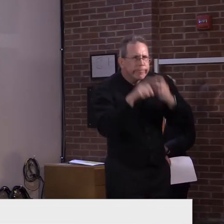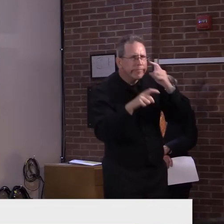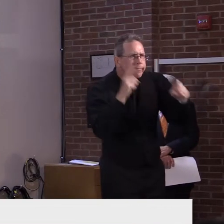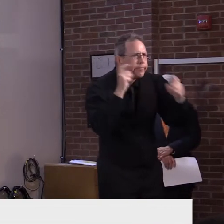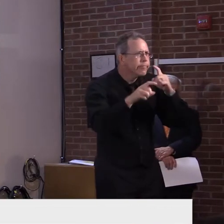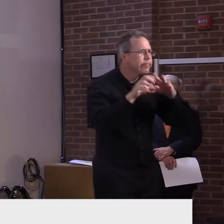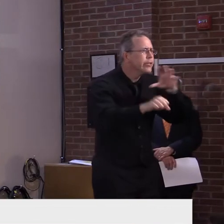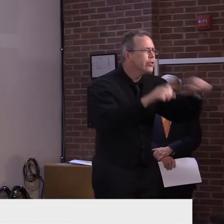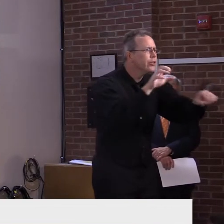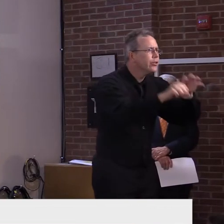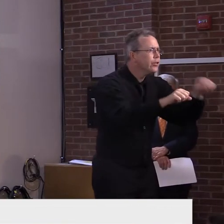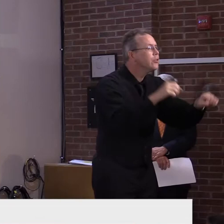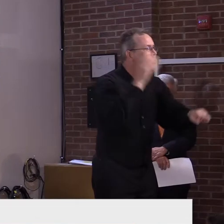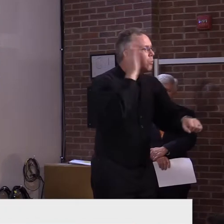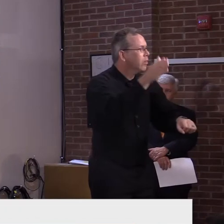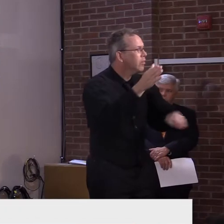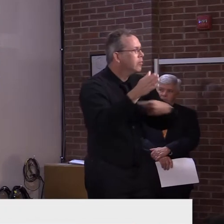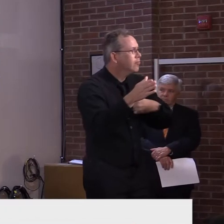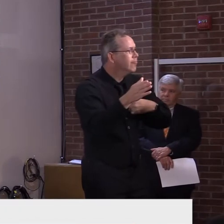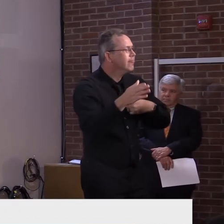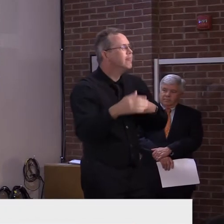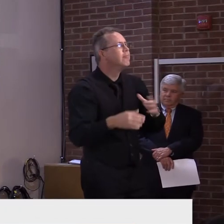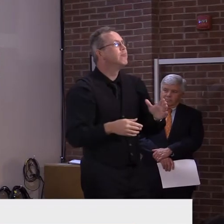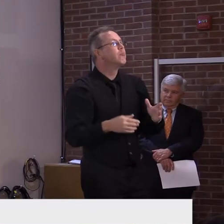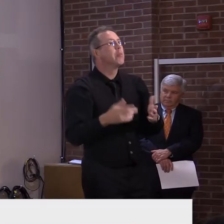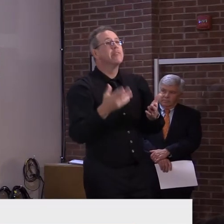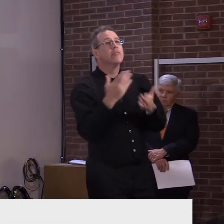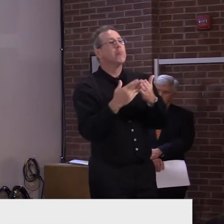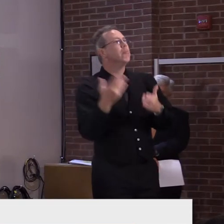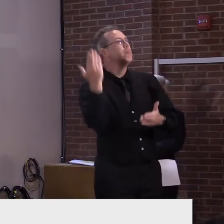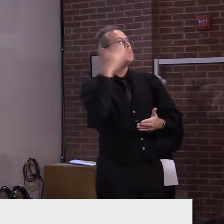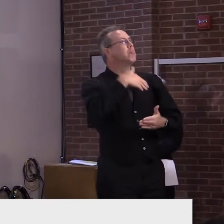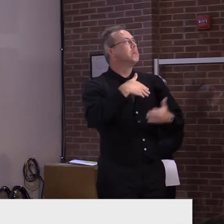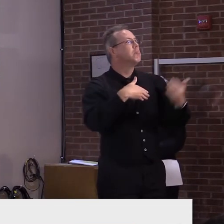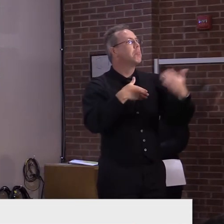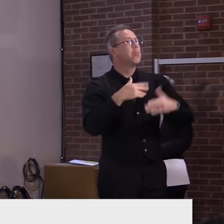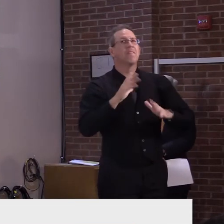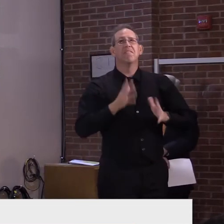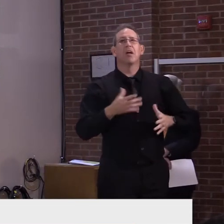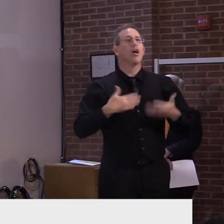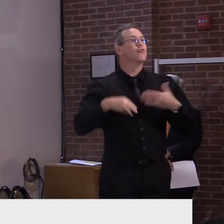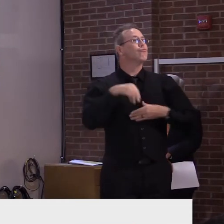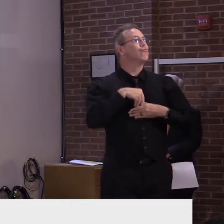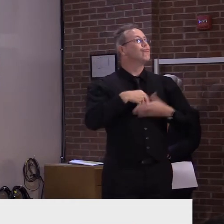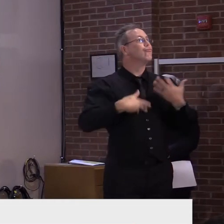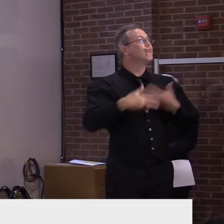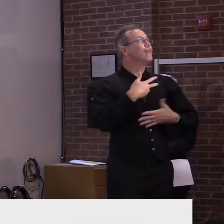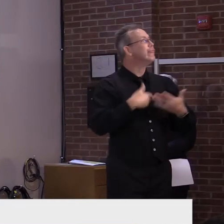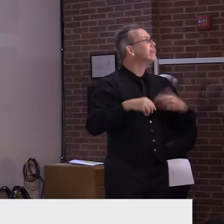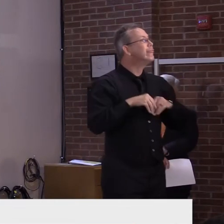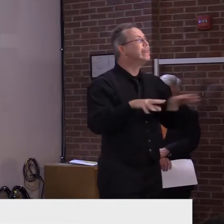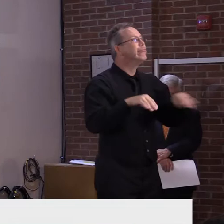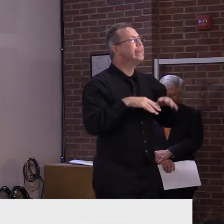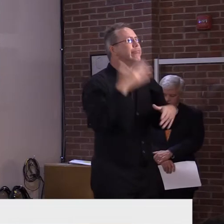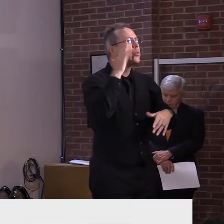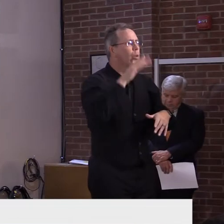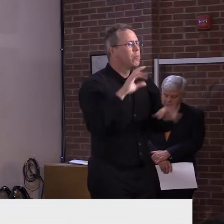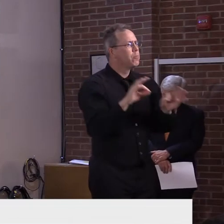which would not have been found because they are asymptomatic. This is not a bad thing, since it helps us stop the spread of the virus in our